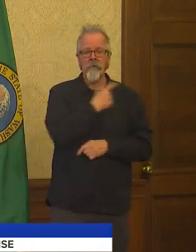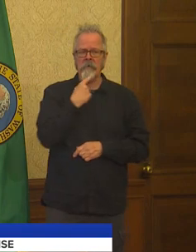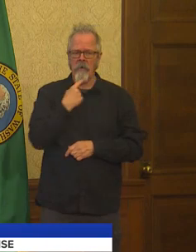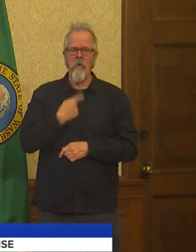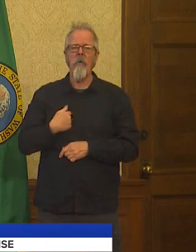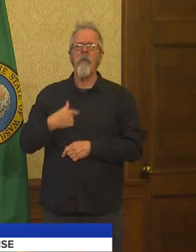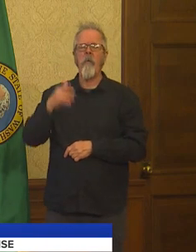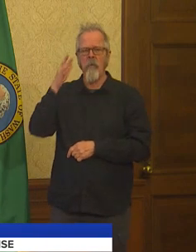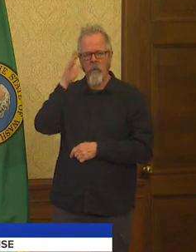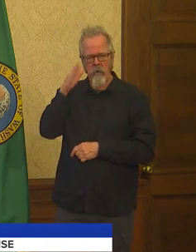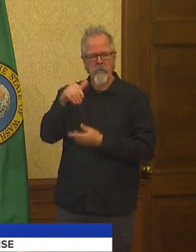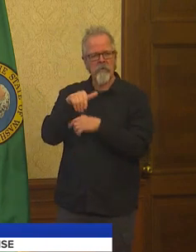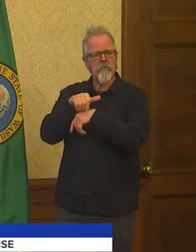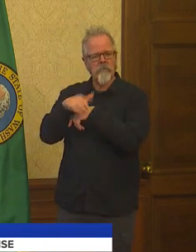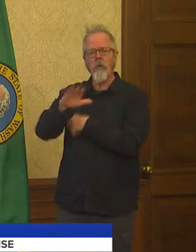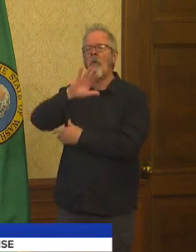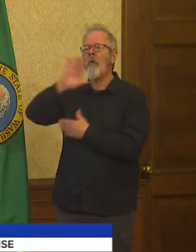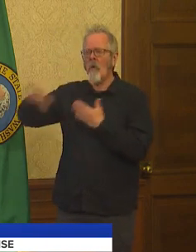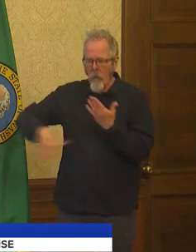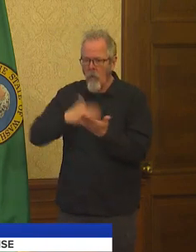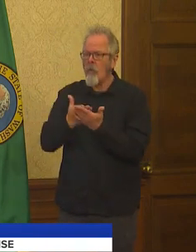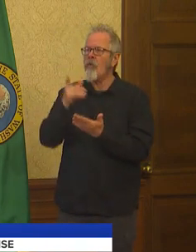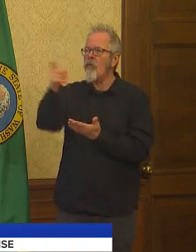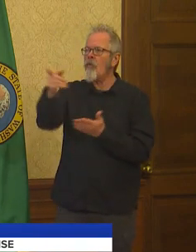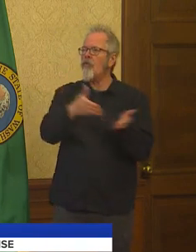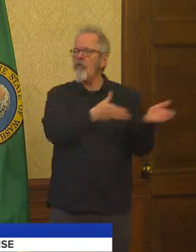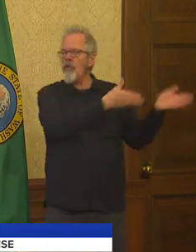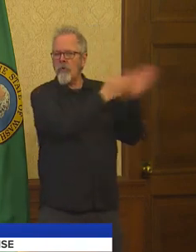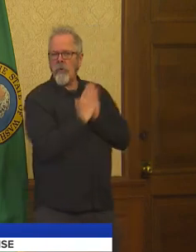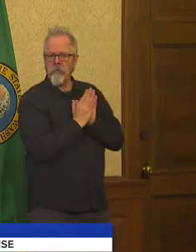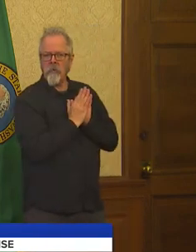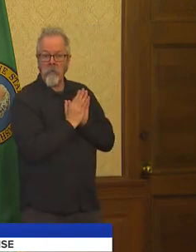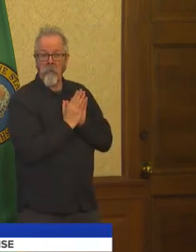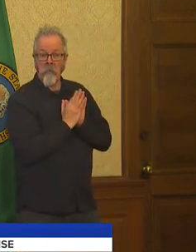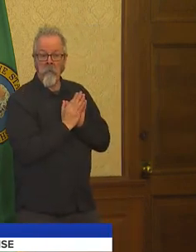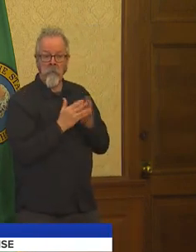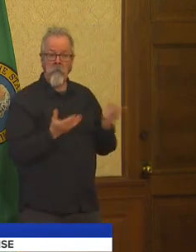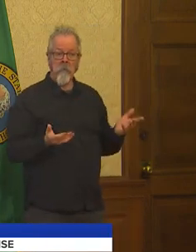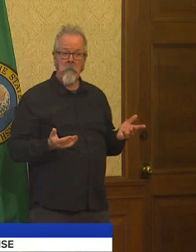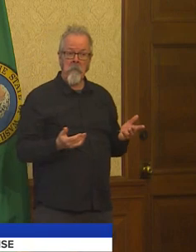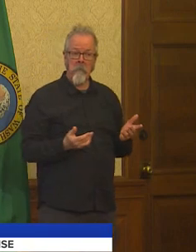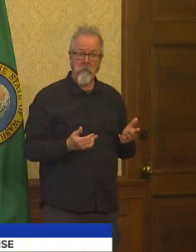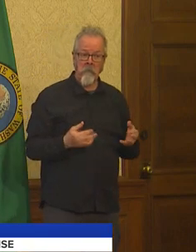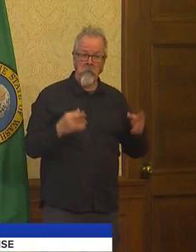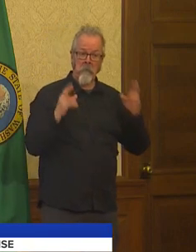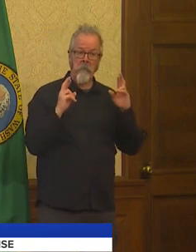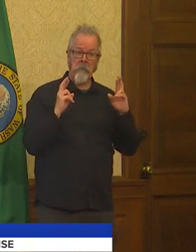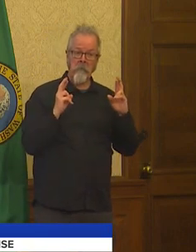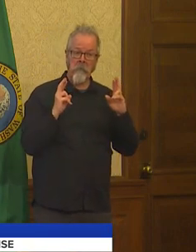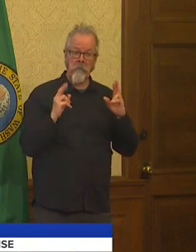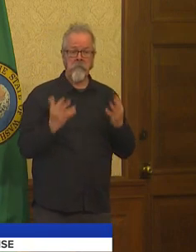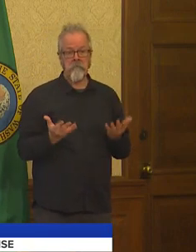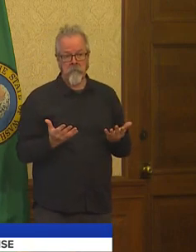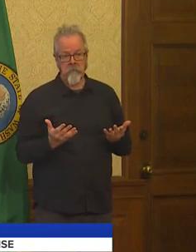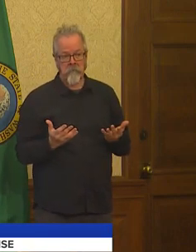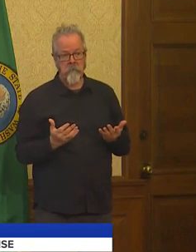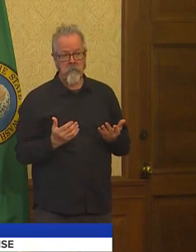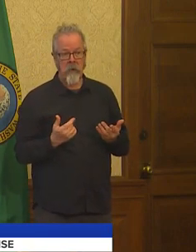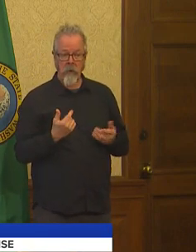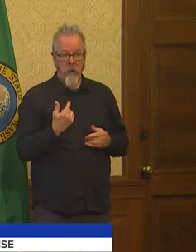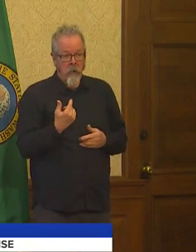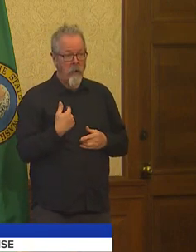that happens. And I hope very dearly that that happens, because we want to reopen this